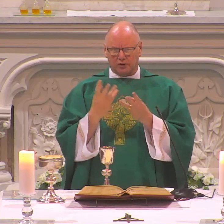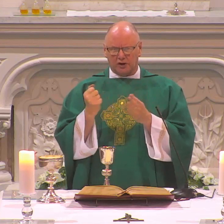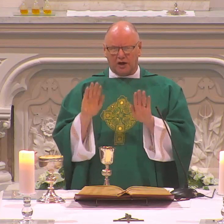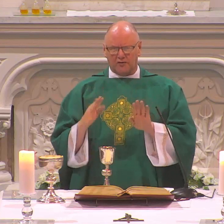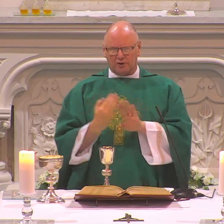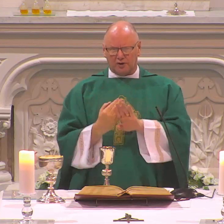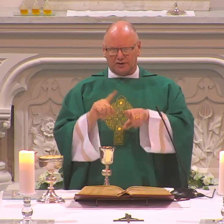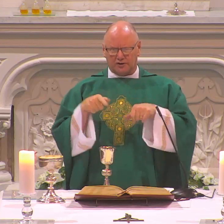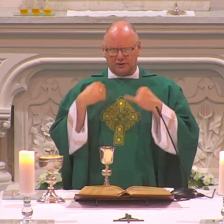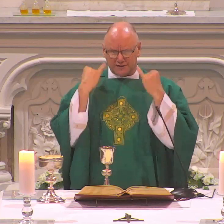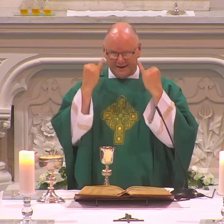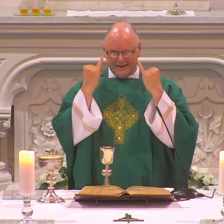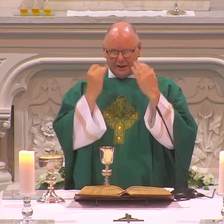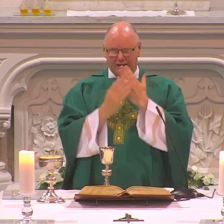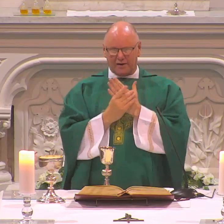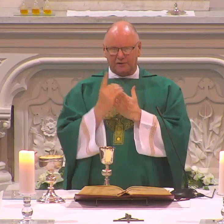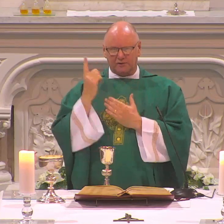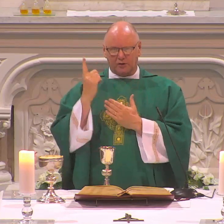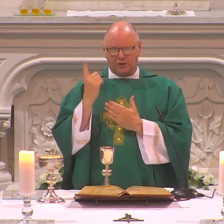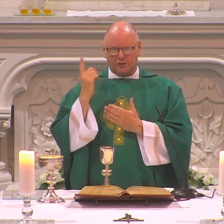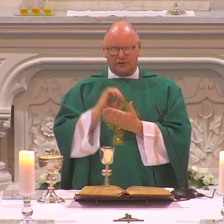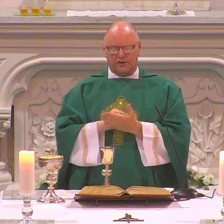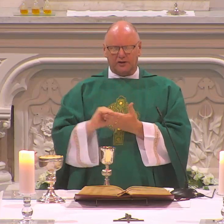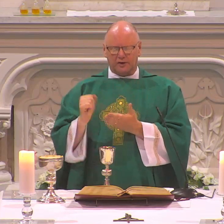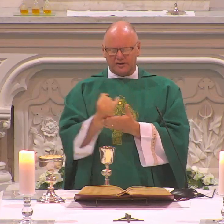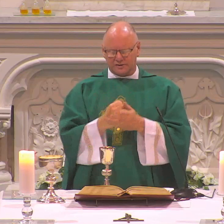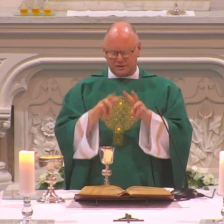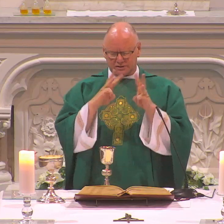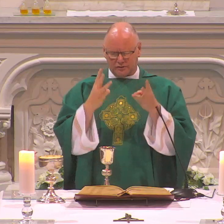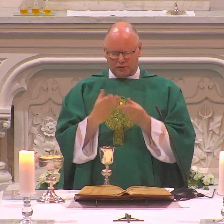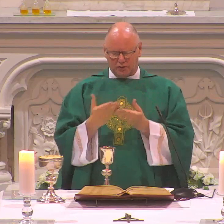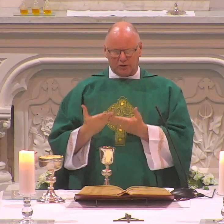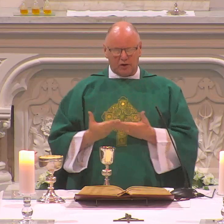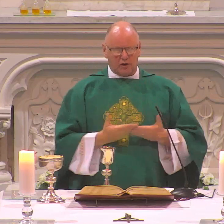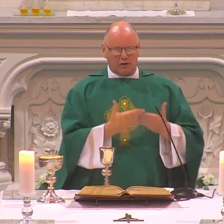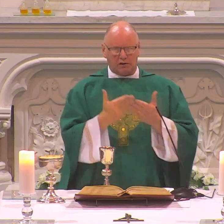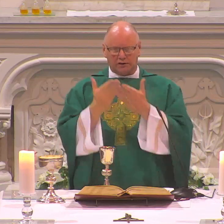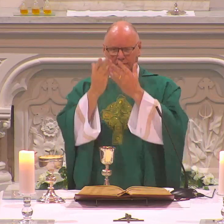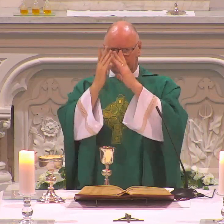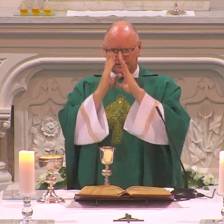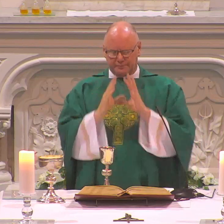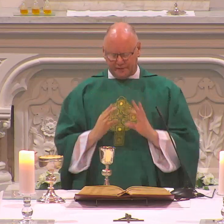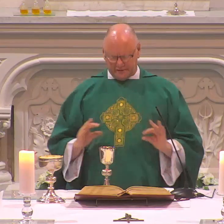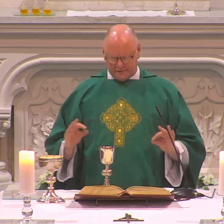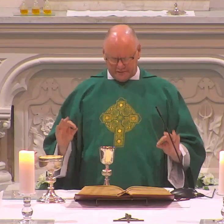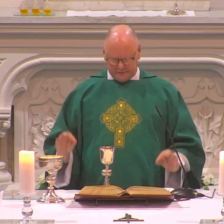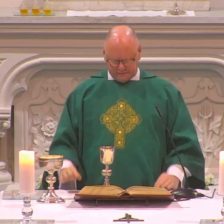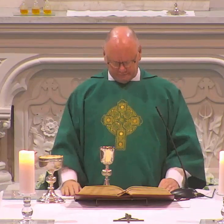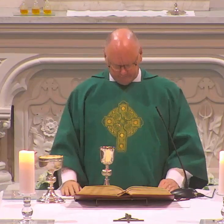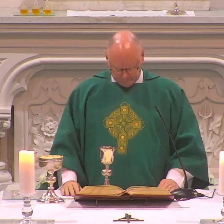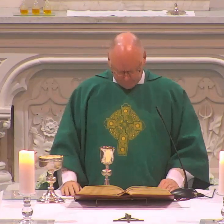world, have mercy on us. Lamb of God, you take away the sins of the world, grant us.